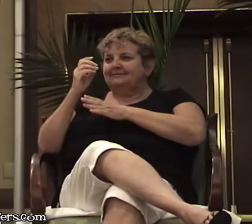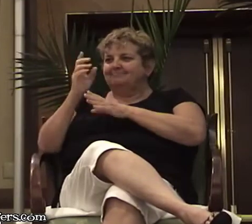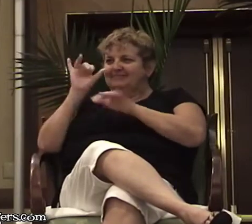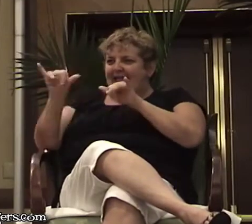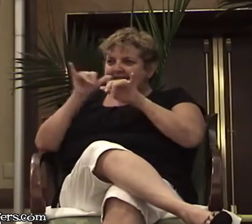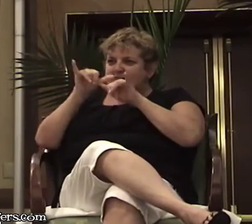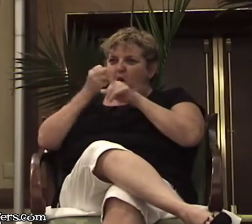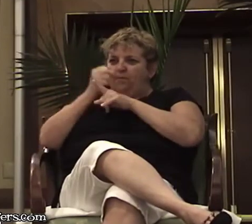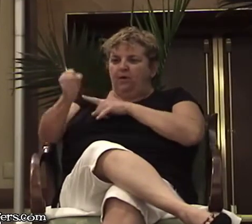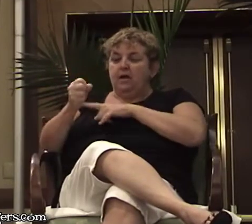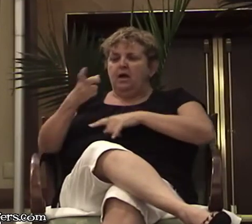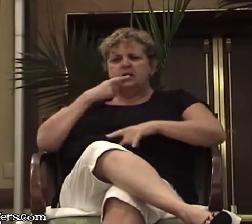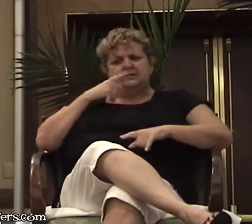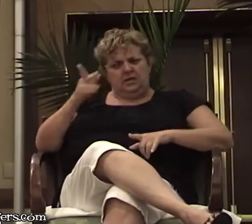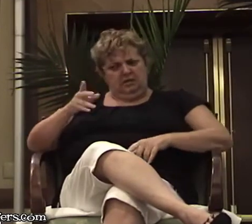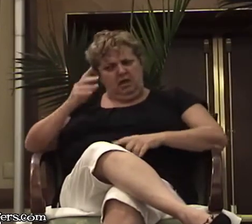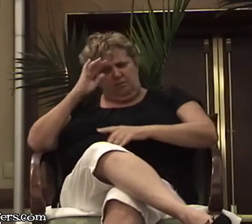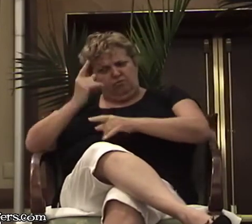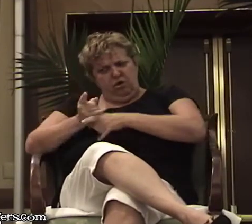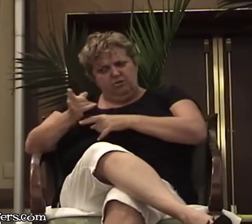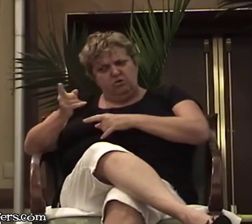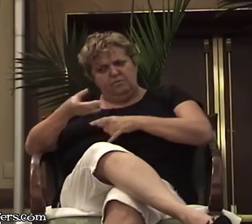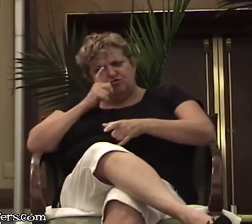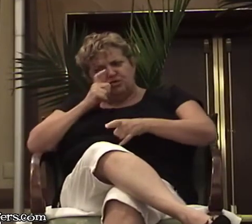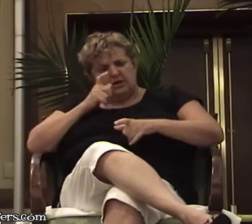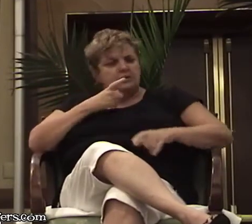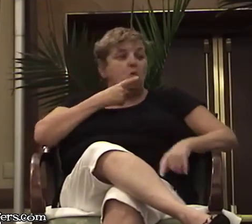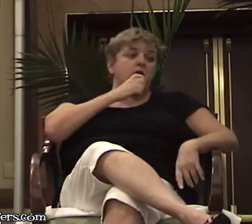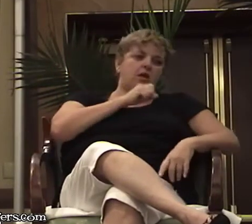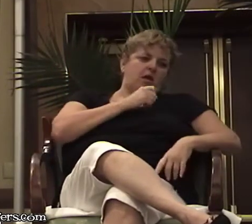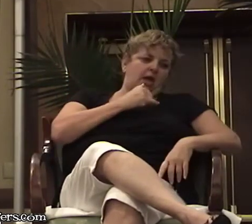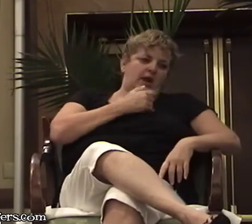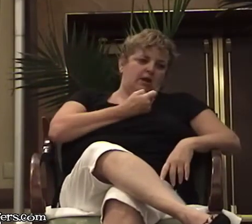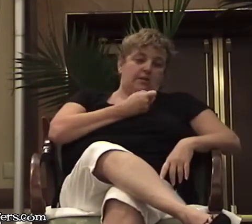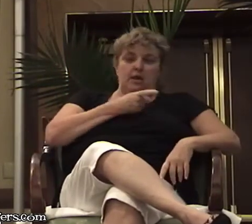here, brother, you been drinking? He said, yeah, I had a little something. I said, you know what, you could be alcoholic.